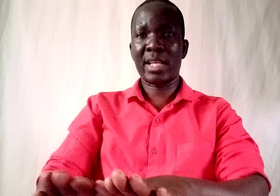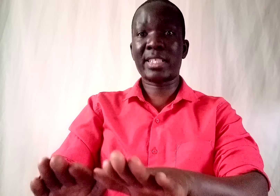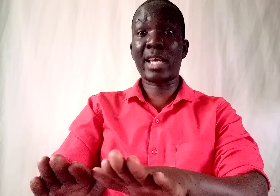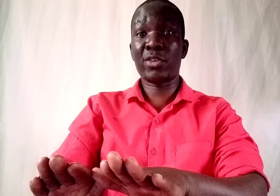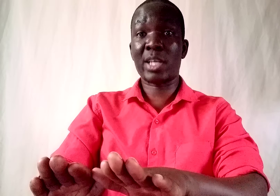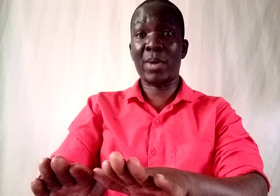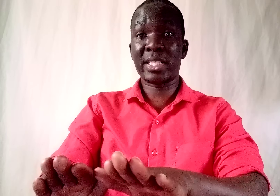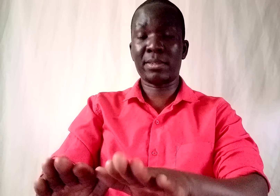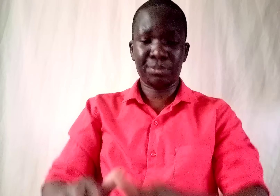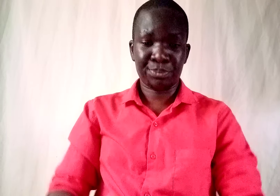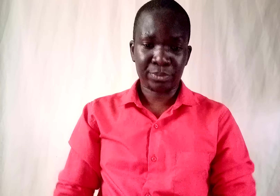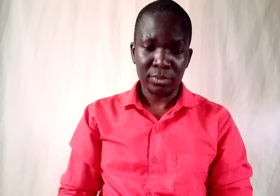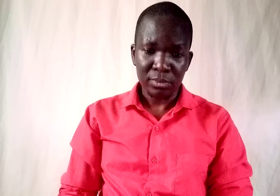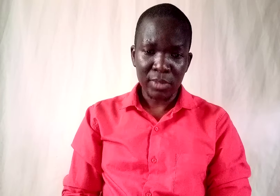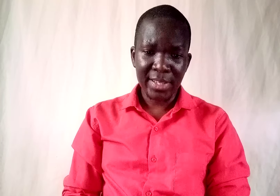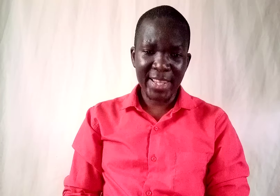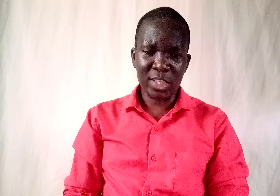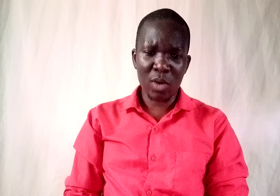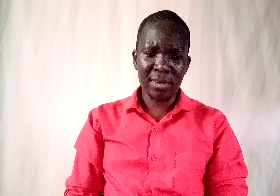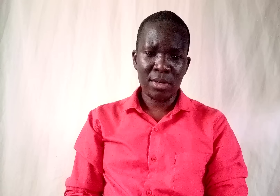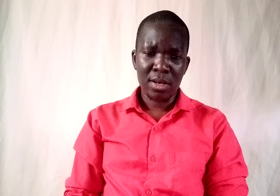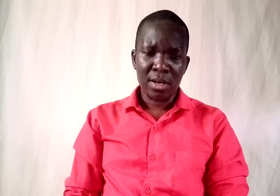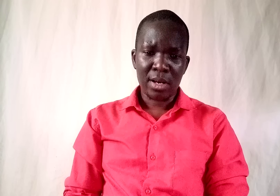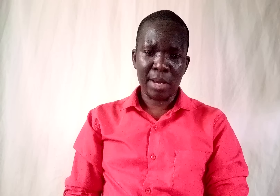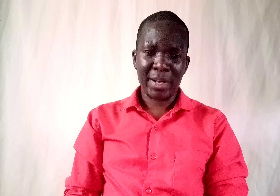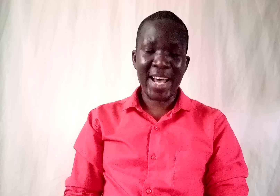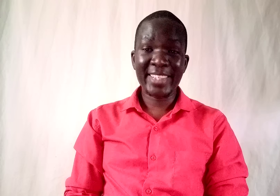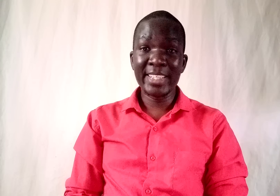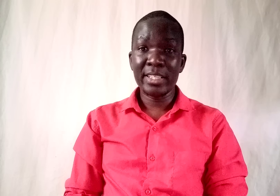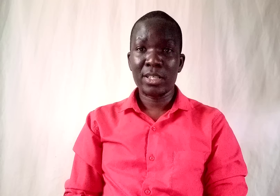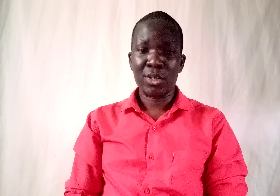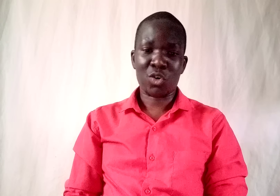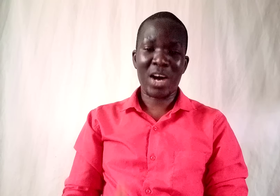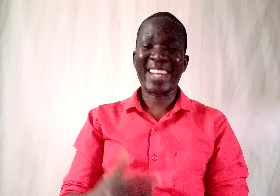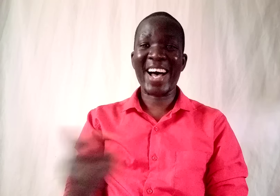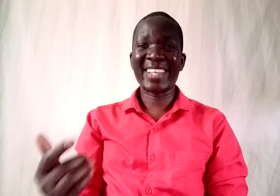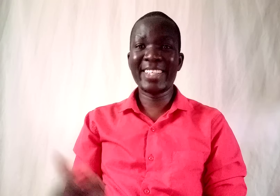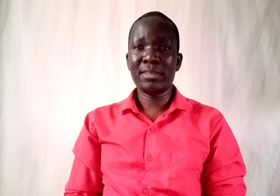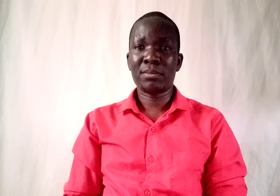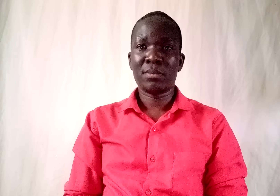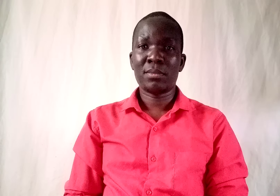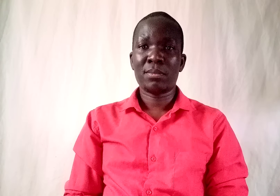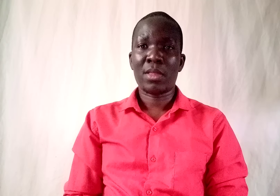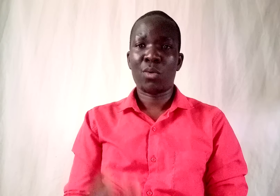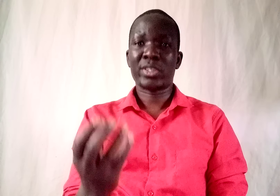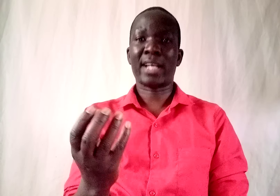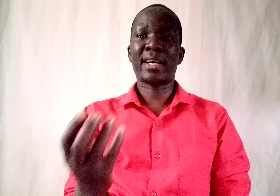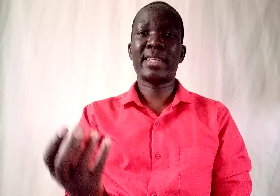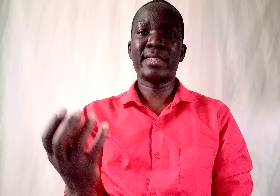sign for chapatti. The next one, mandazi or andazi. We sign like this.